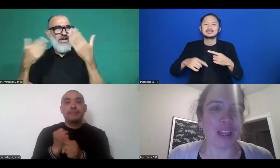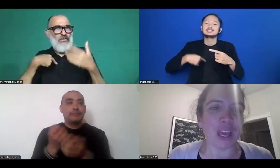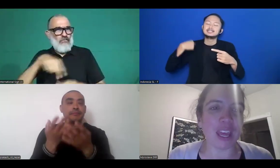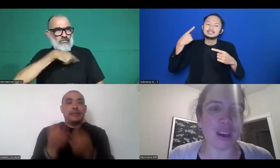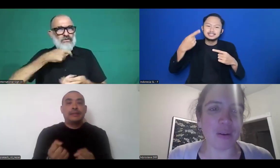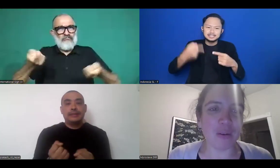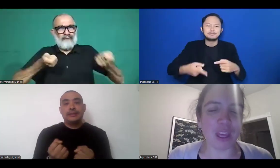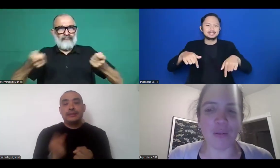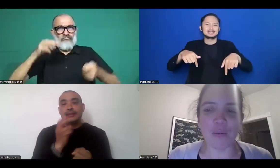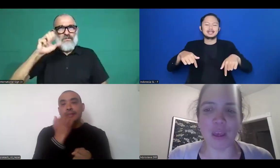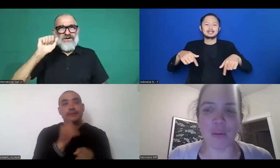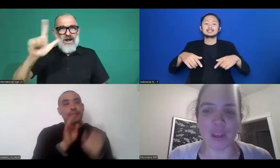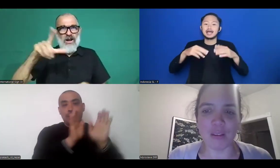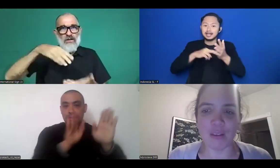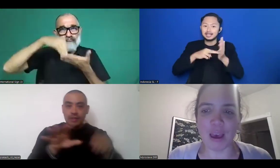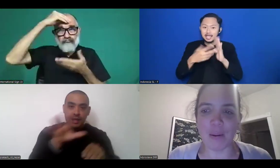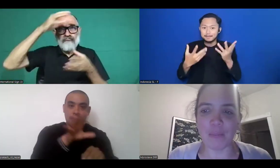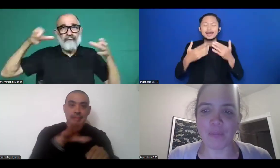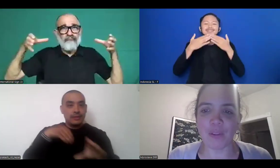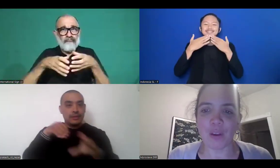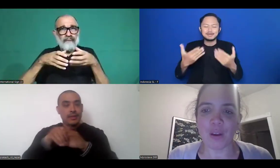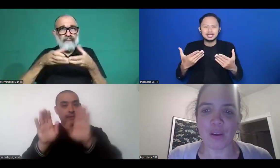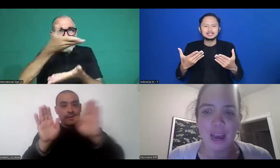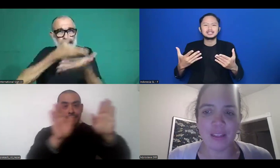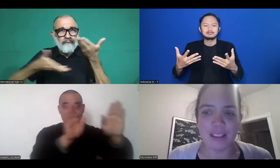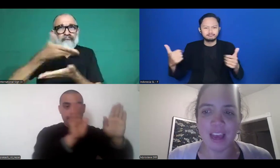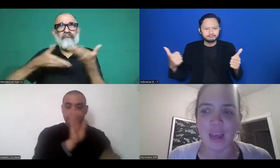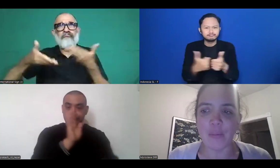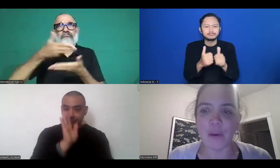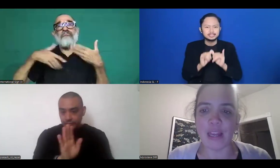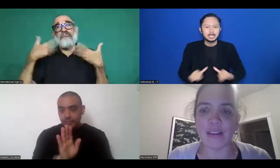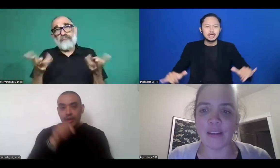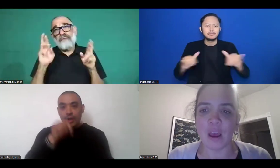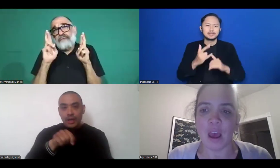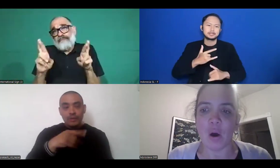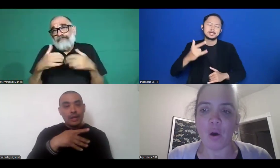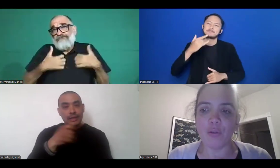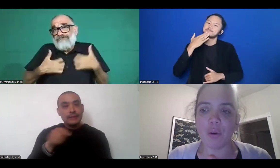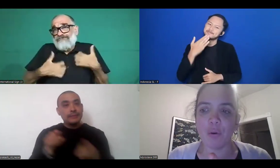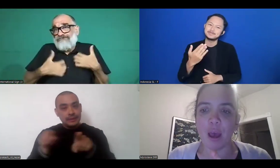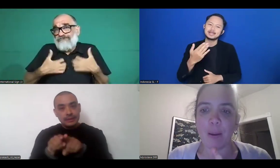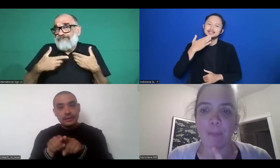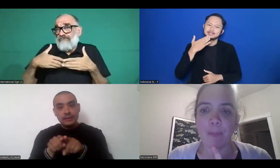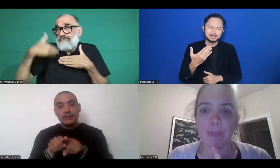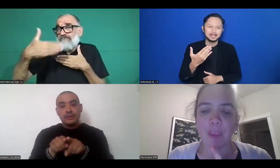So thank you for being with us at this time. And